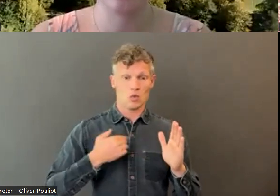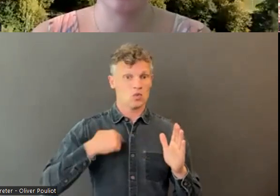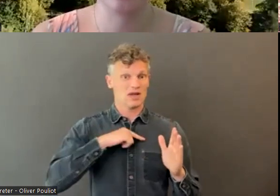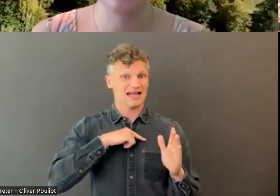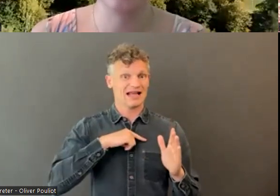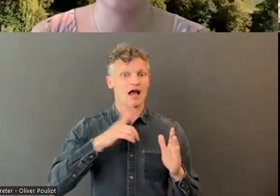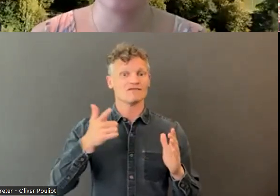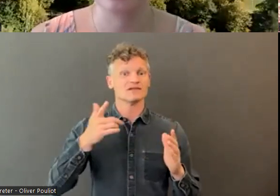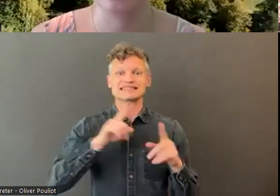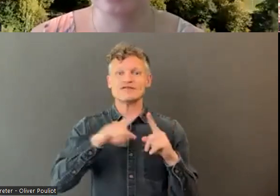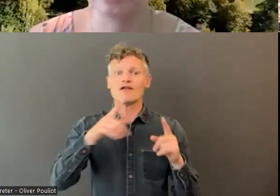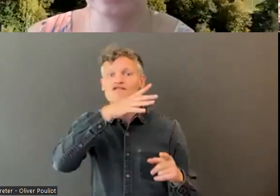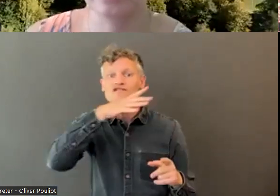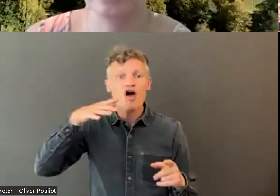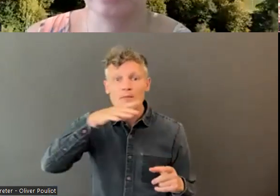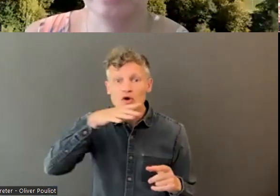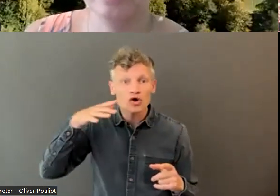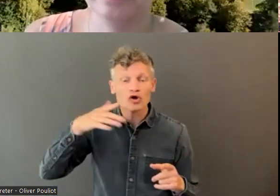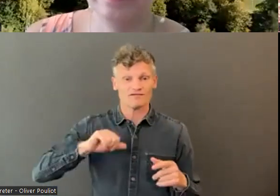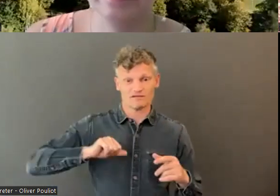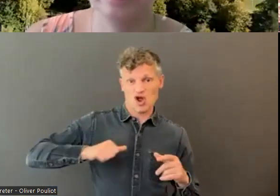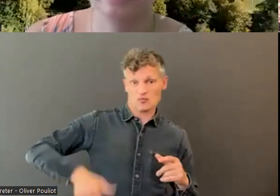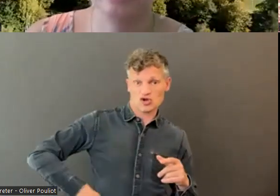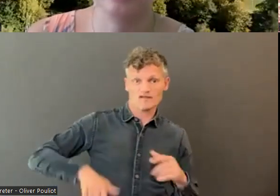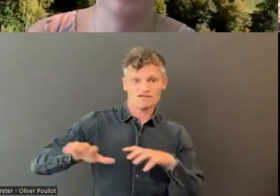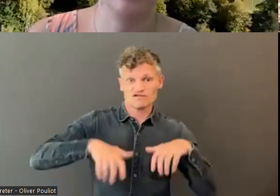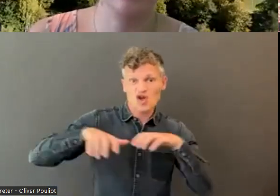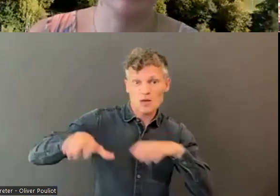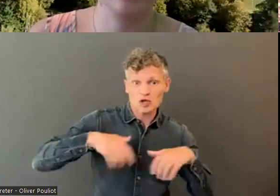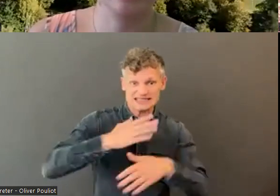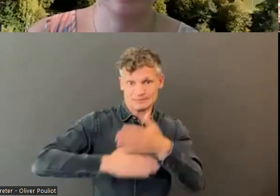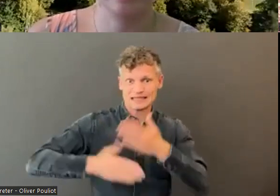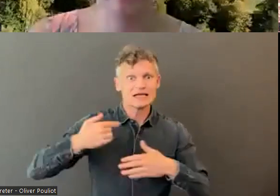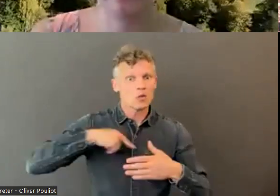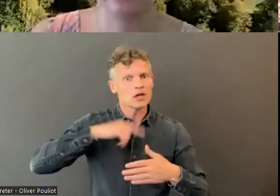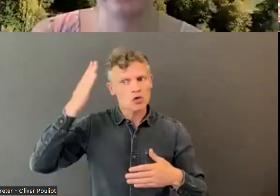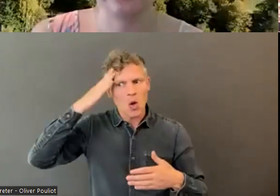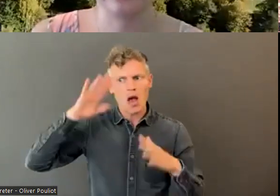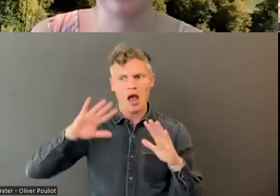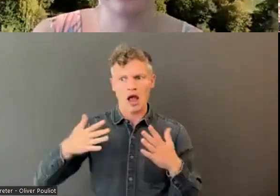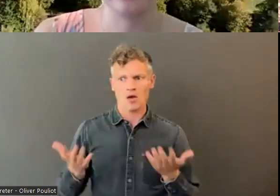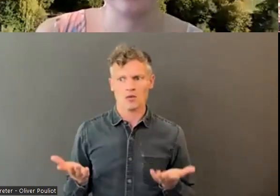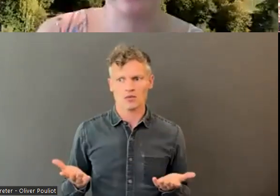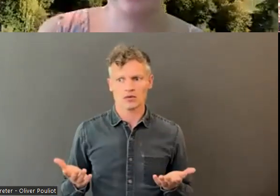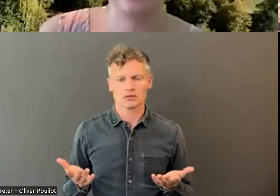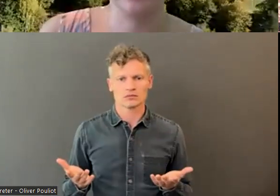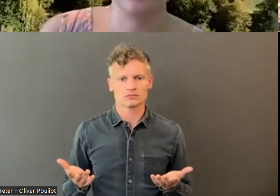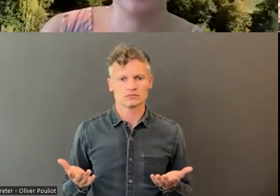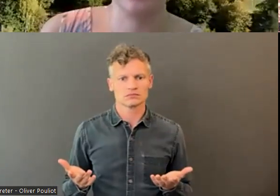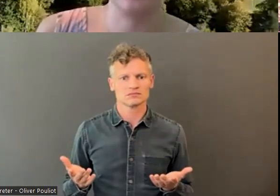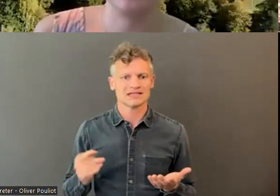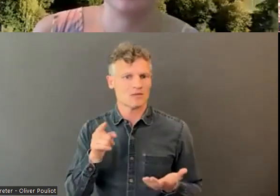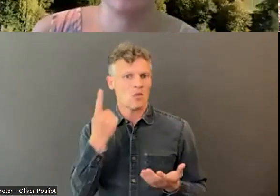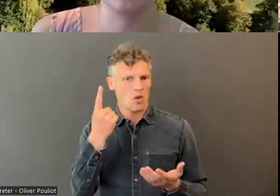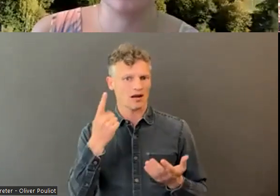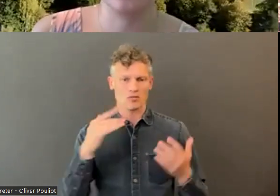farmers living with disability. We literally have no other supplier within our value chain which is an